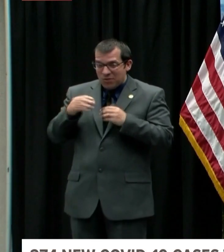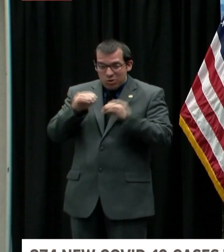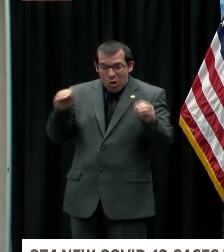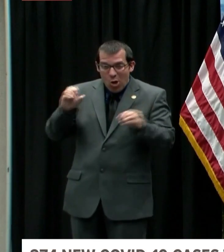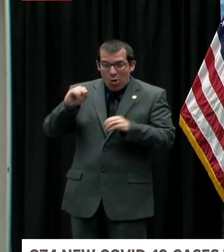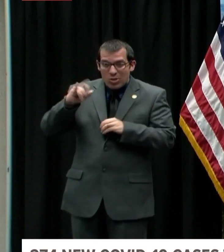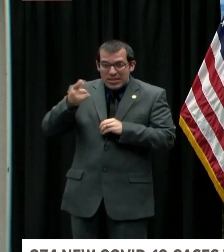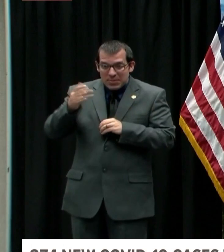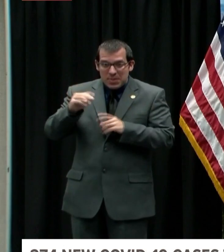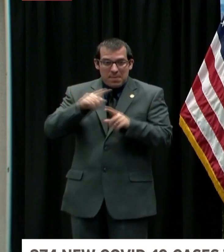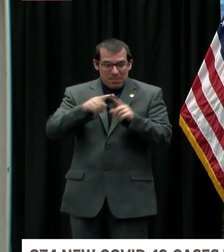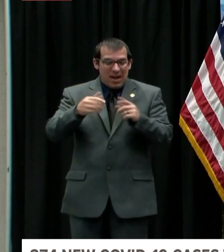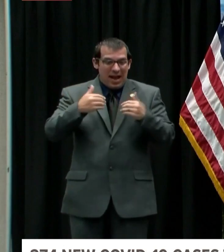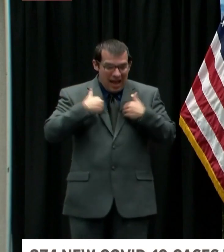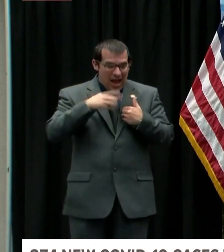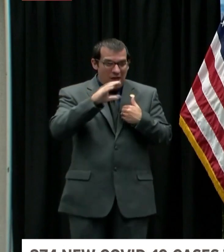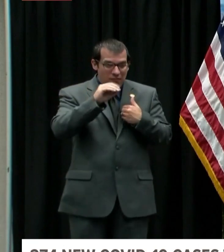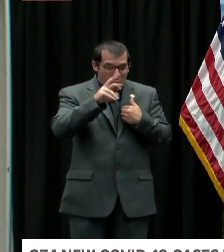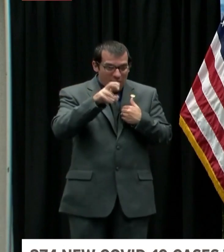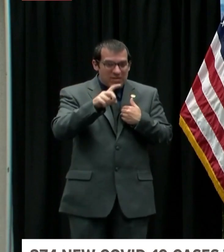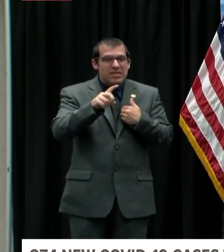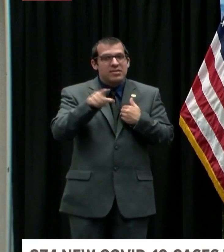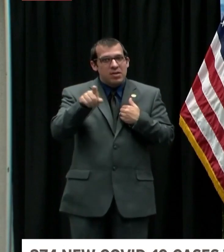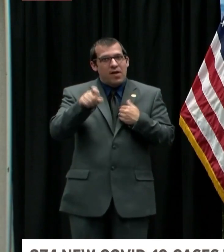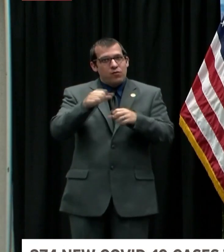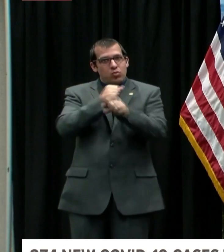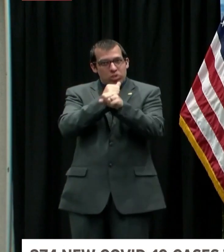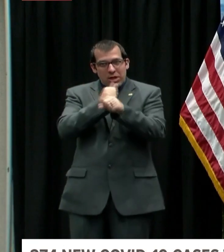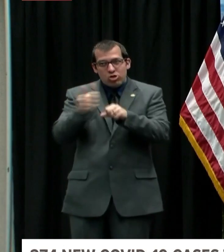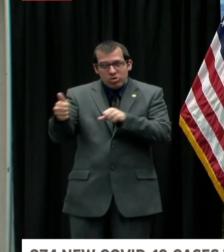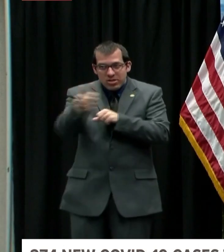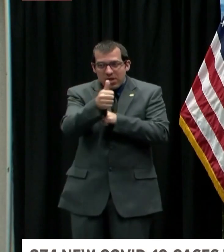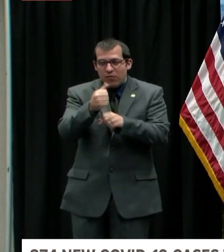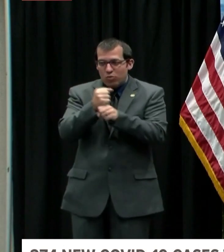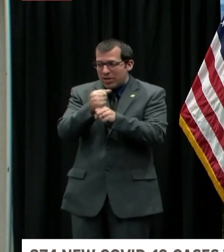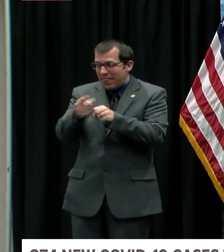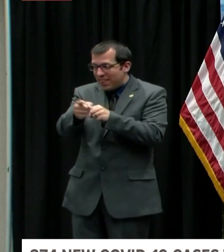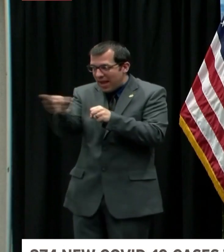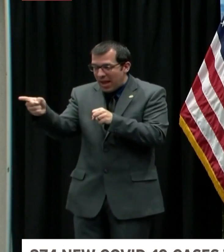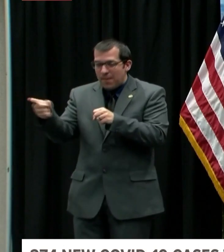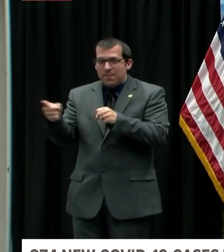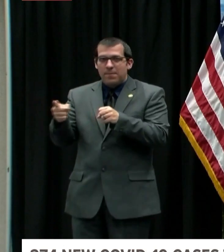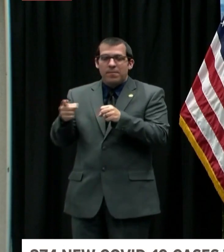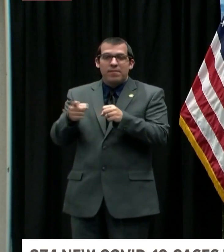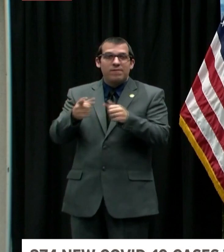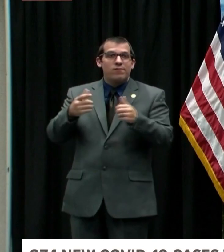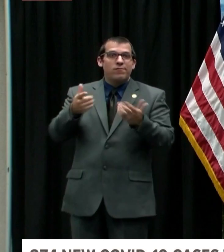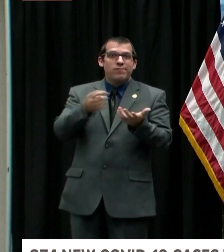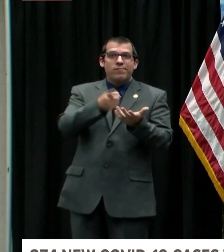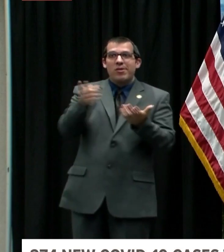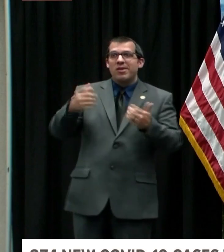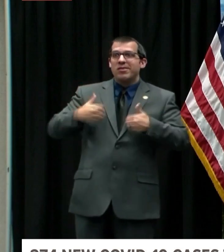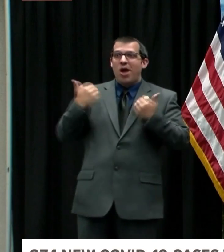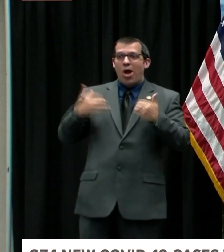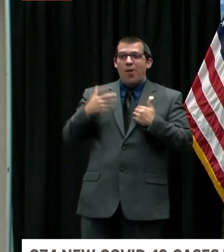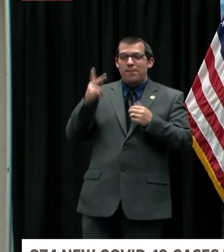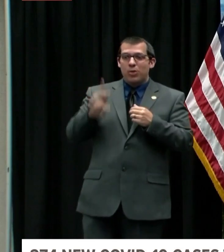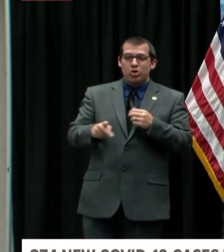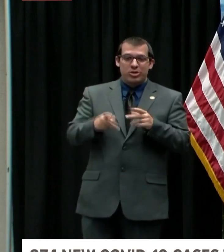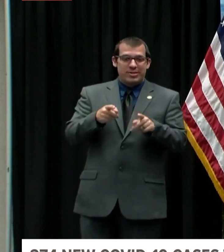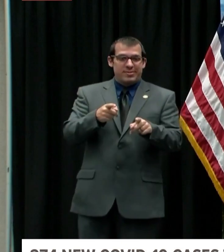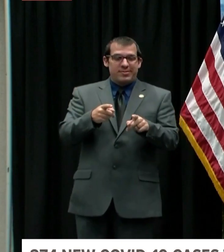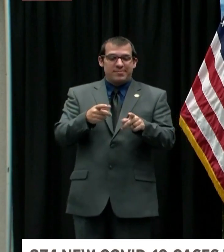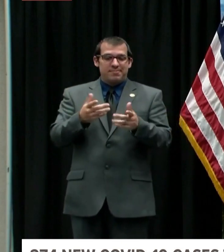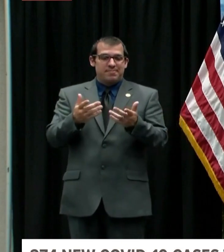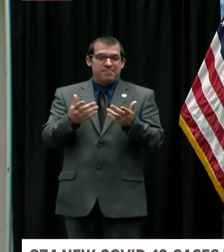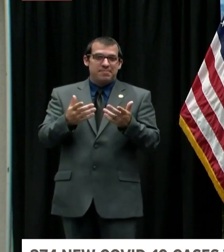but yet they're positive, and you need to protect yourself and protect them. For the young person, that demonstrates